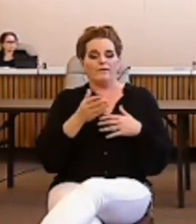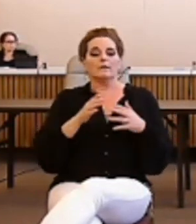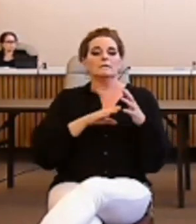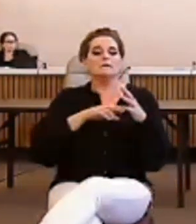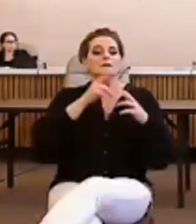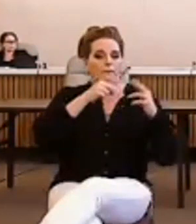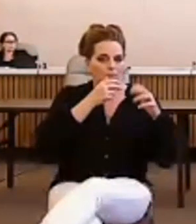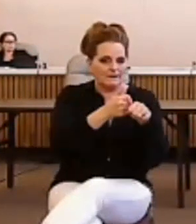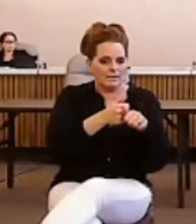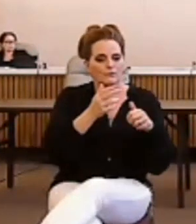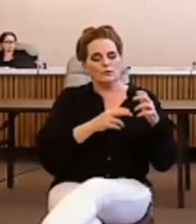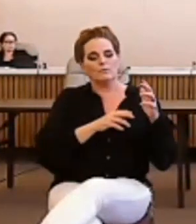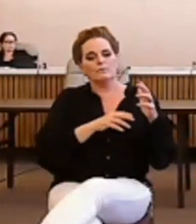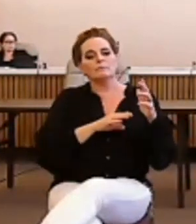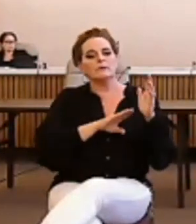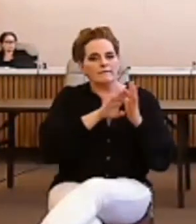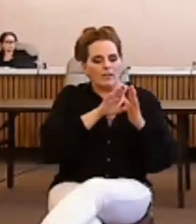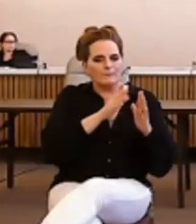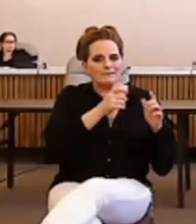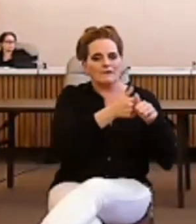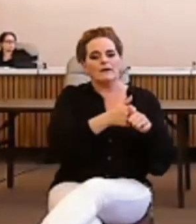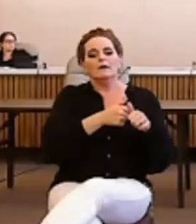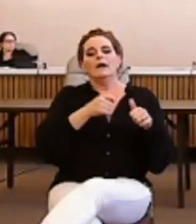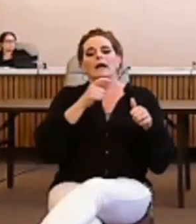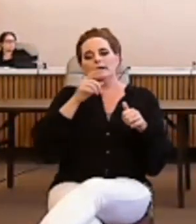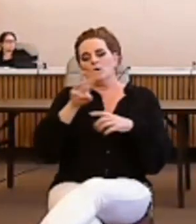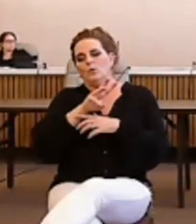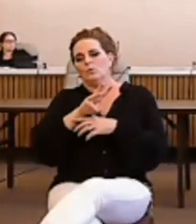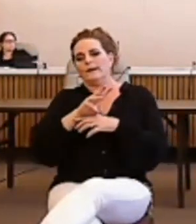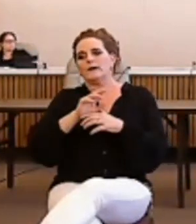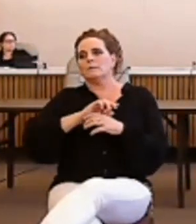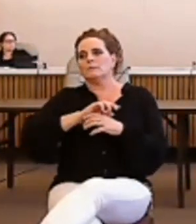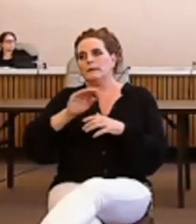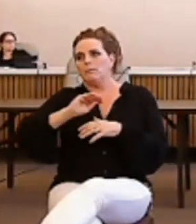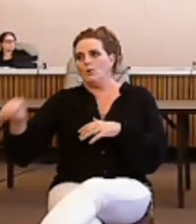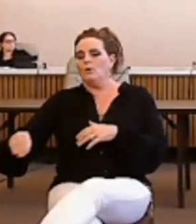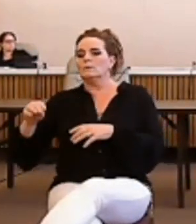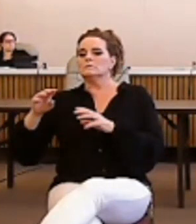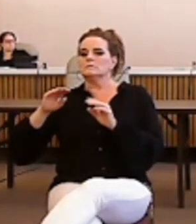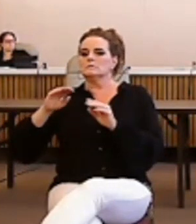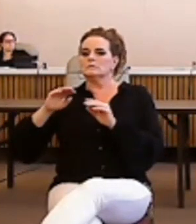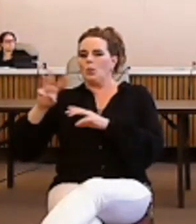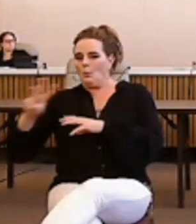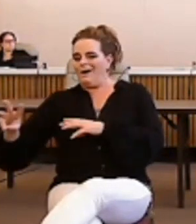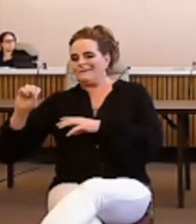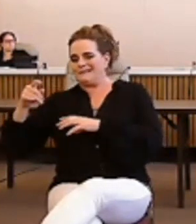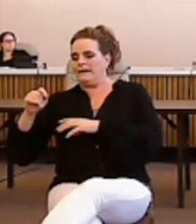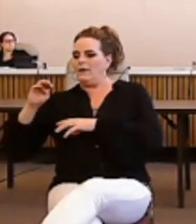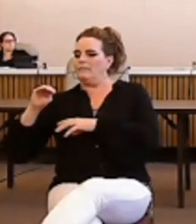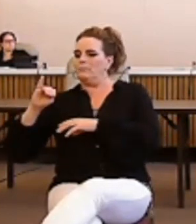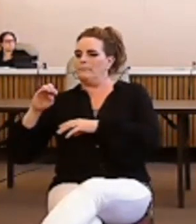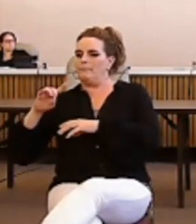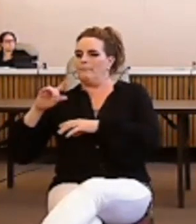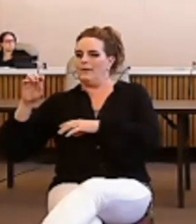is it could come up the west side of Middle Road. Again, it doesn't necessarily have to be in now, but